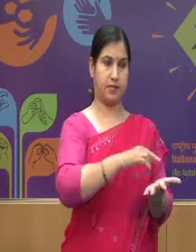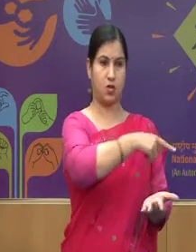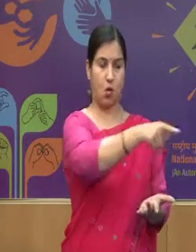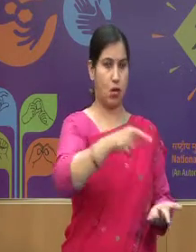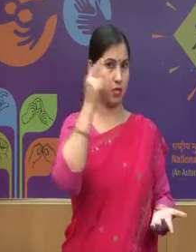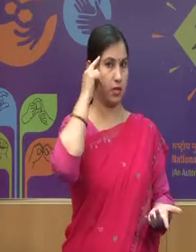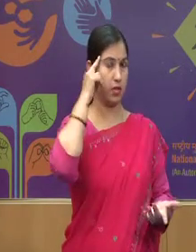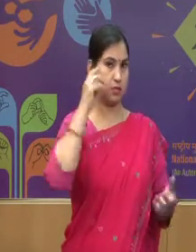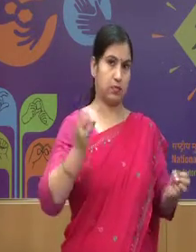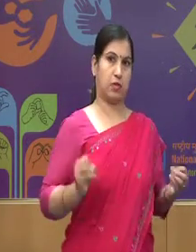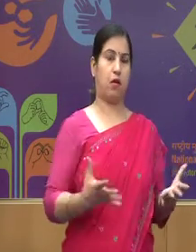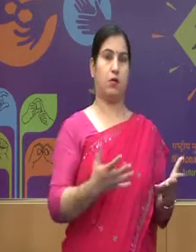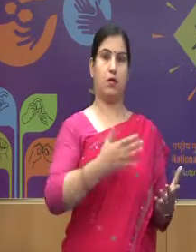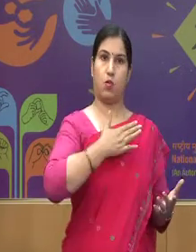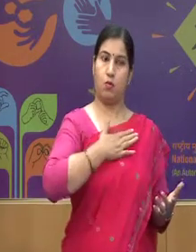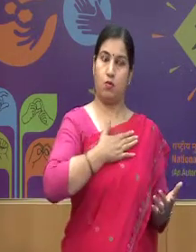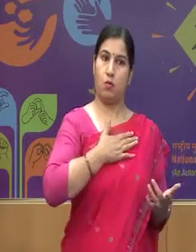patriotism were developed.